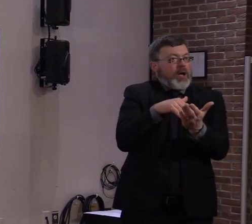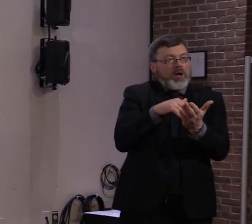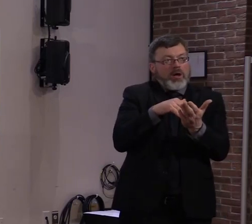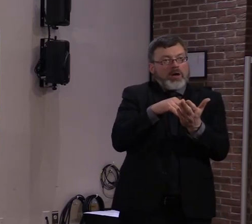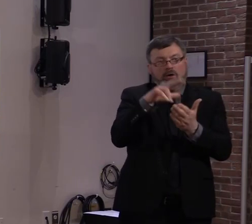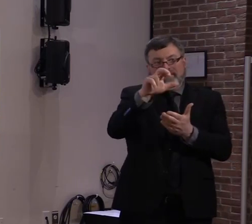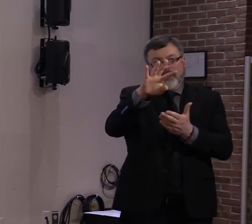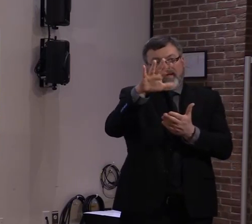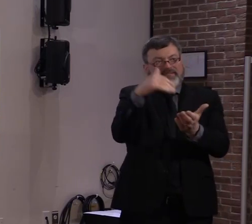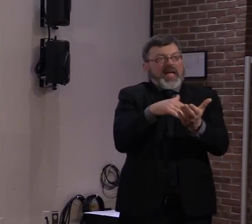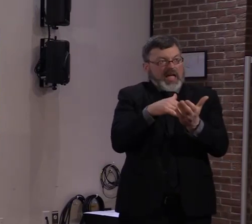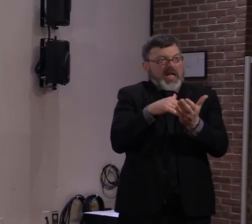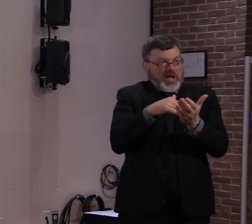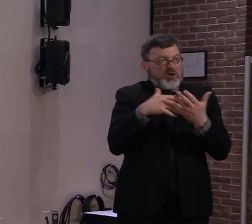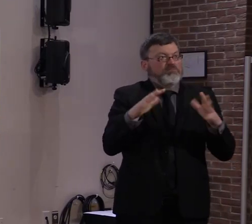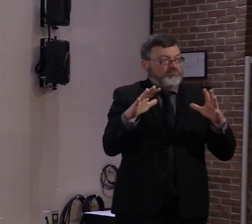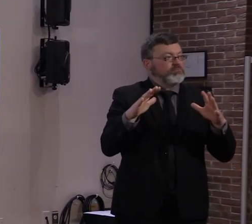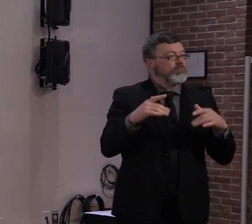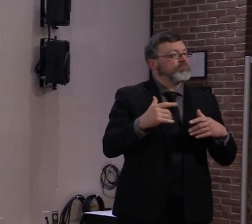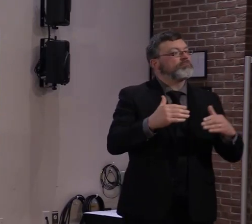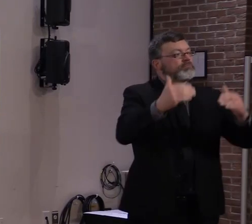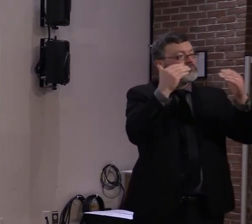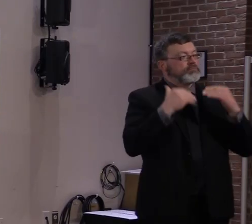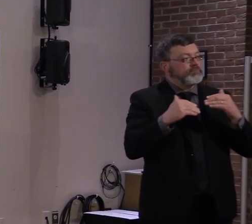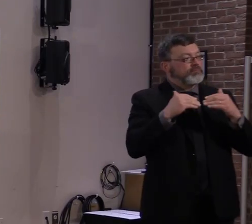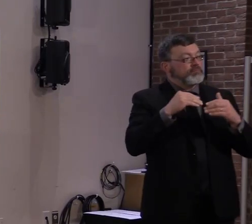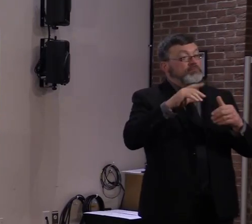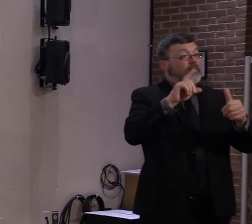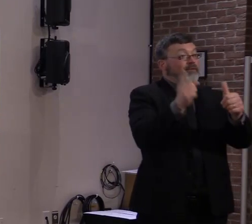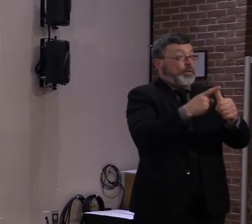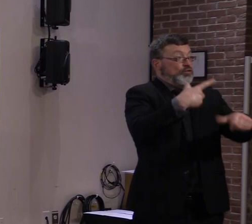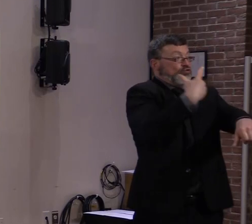101,900 have received their first dose of vaccine.